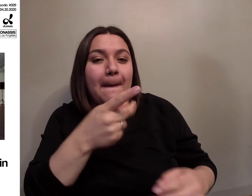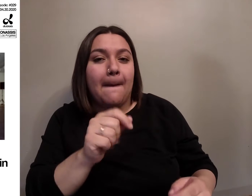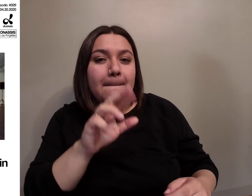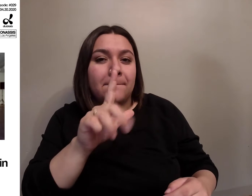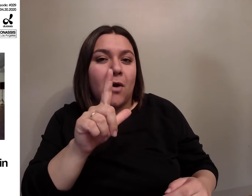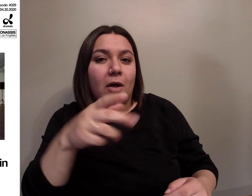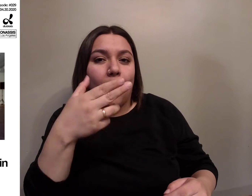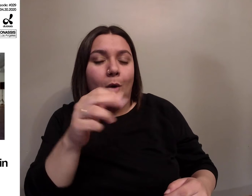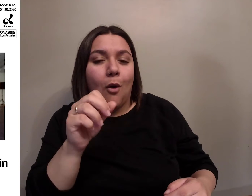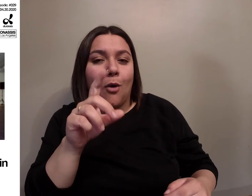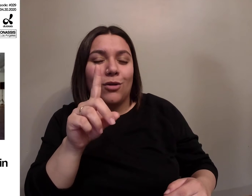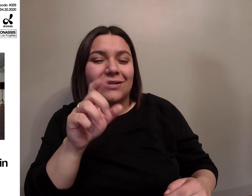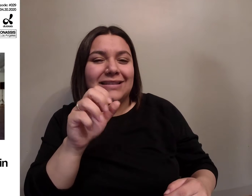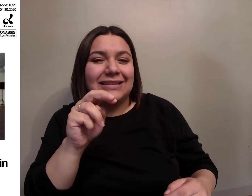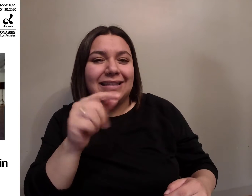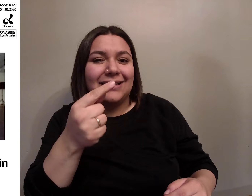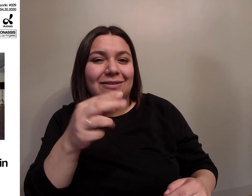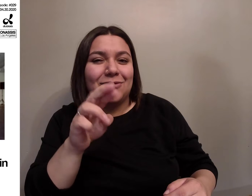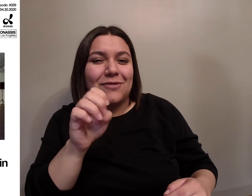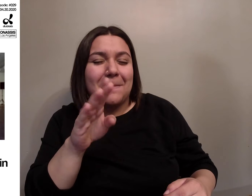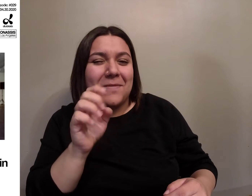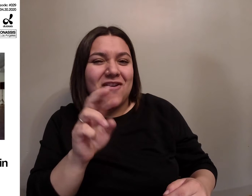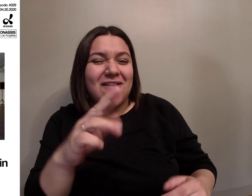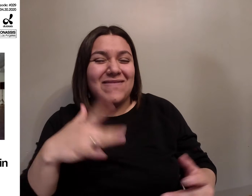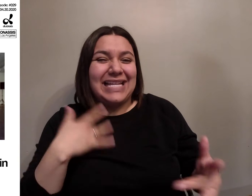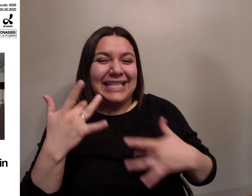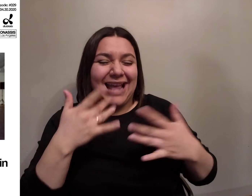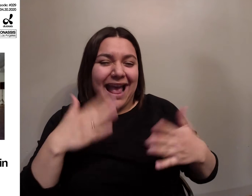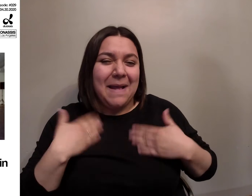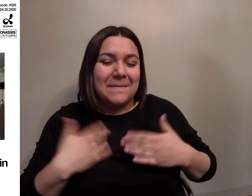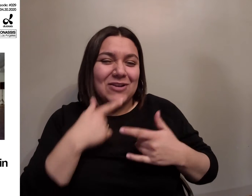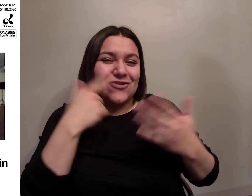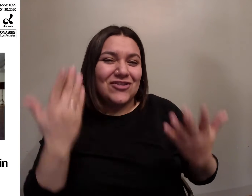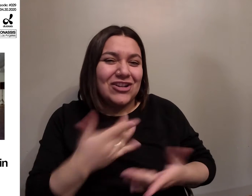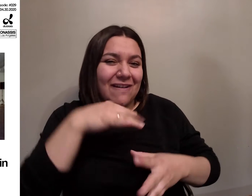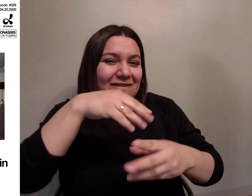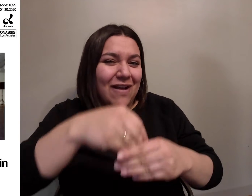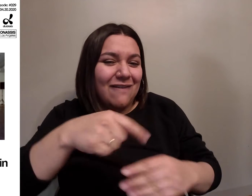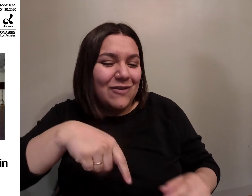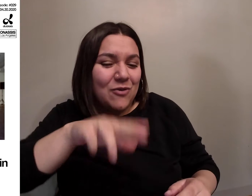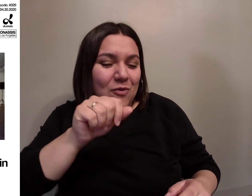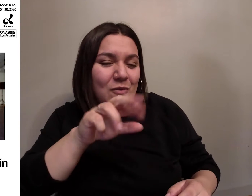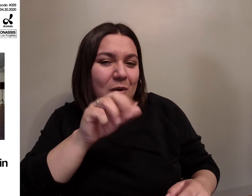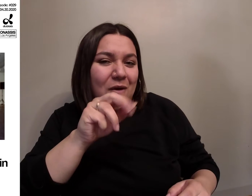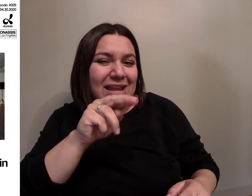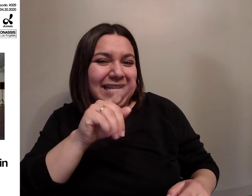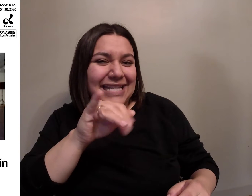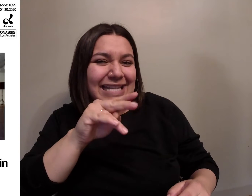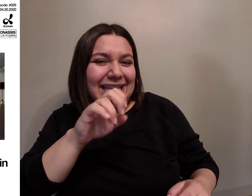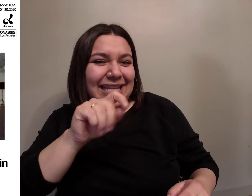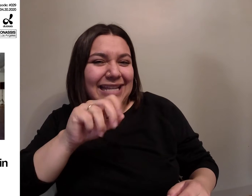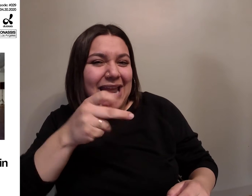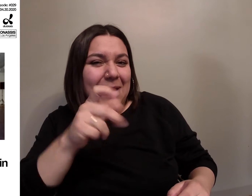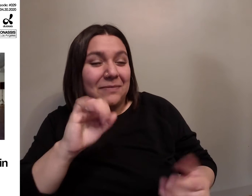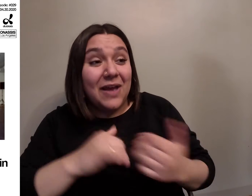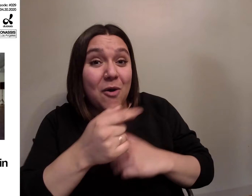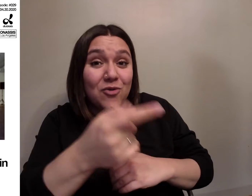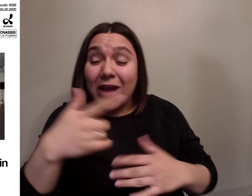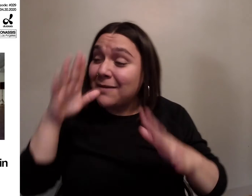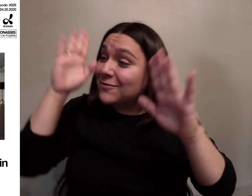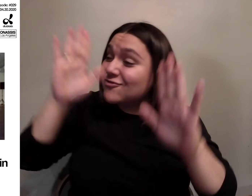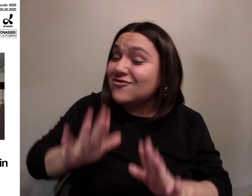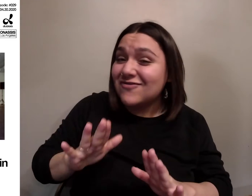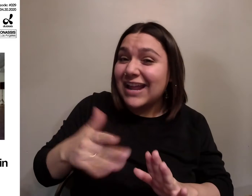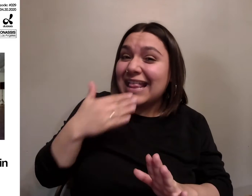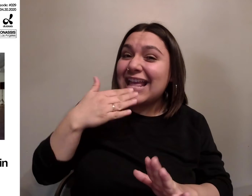Holdengräber calling you. I'm so pleased you could be part of the Quarantine Tapes. How are you today? I am too. I'm great.